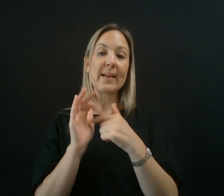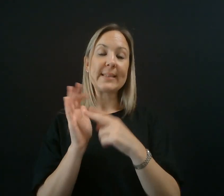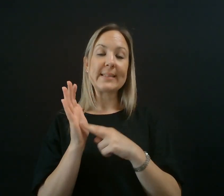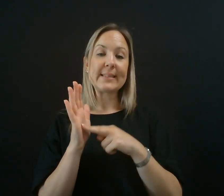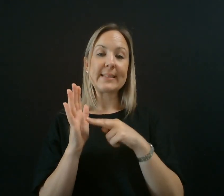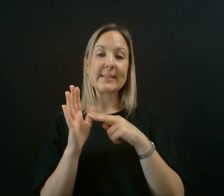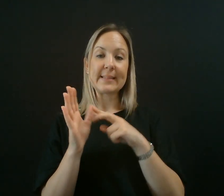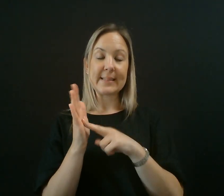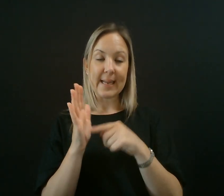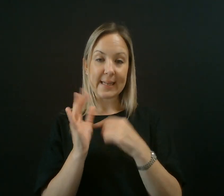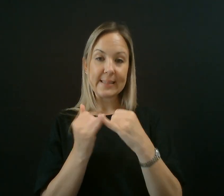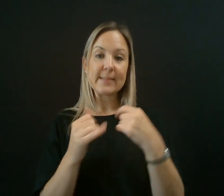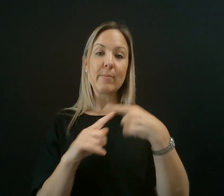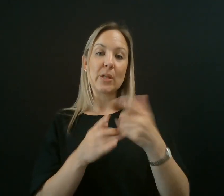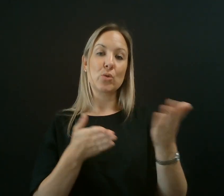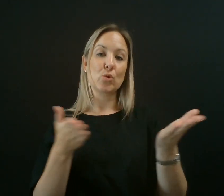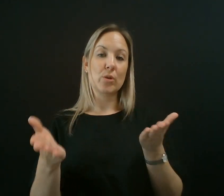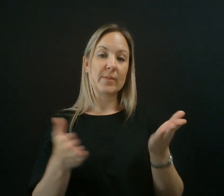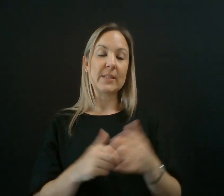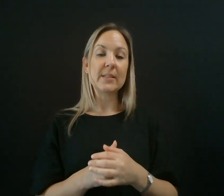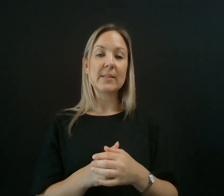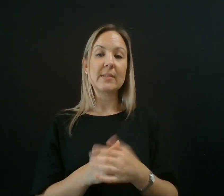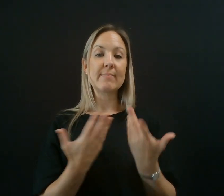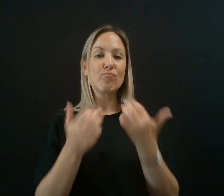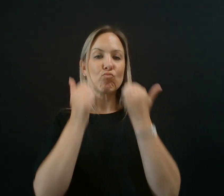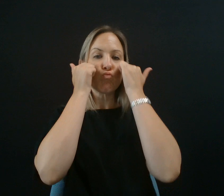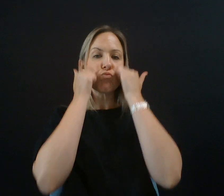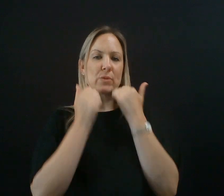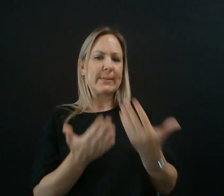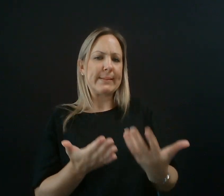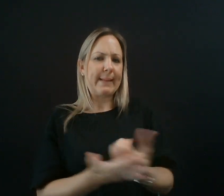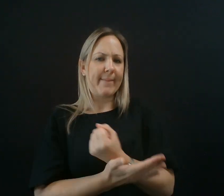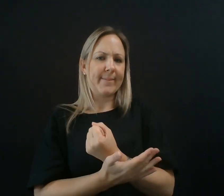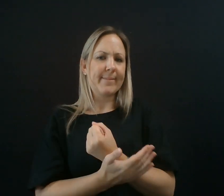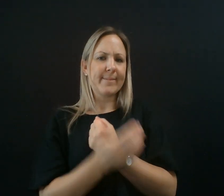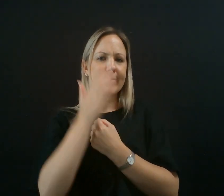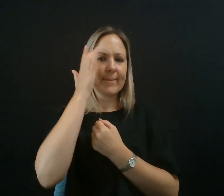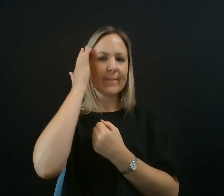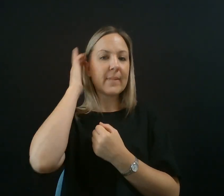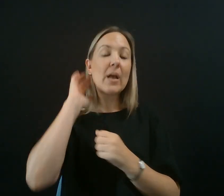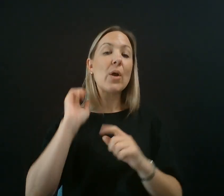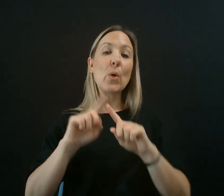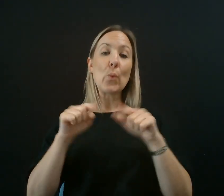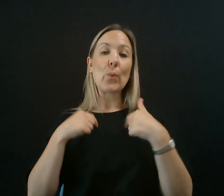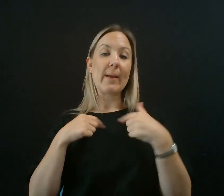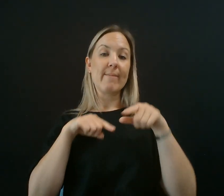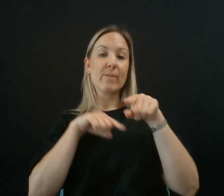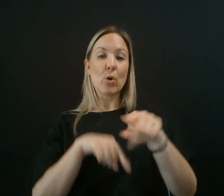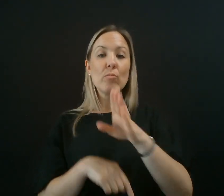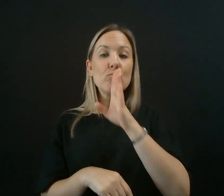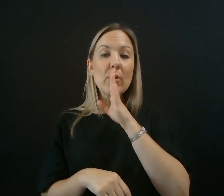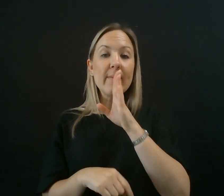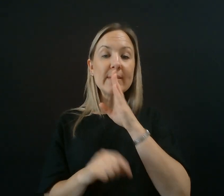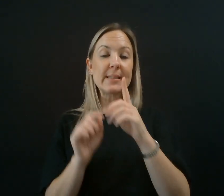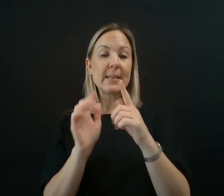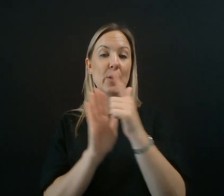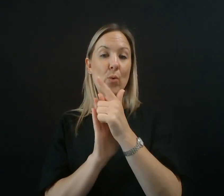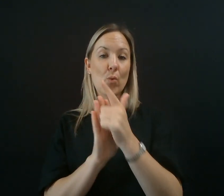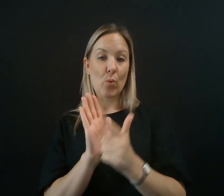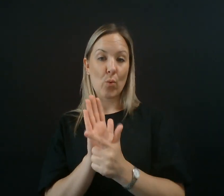services. We keep these records safe. We follow the privacy laws. When we need